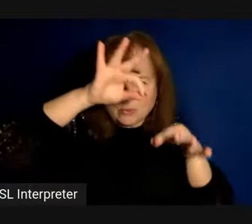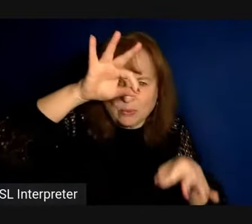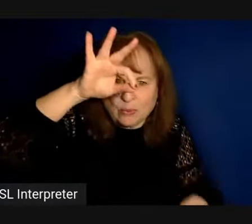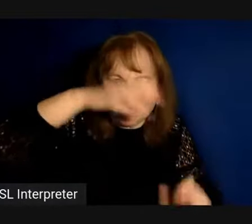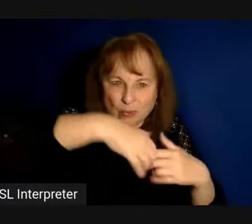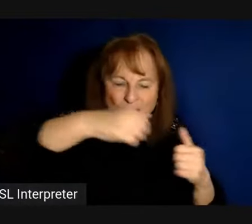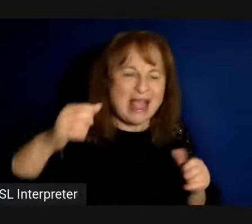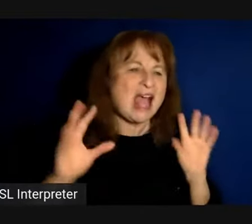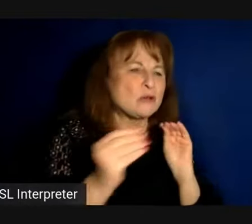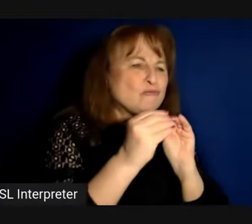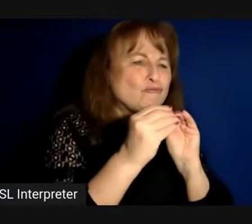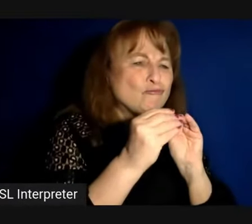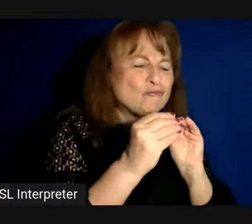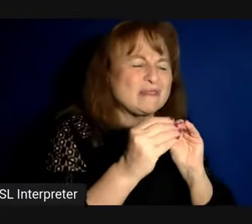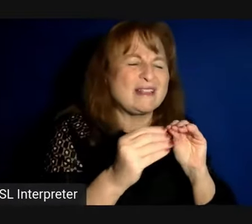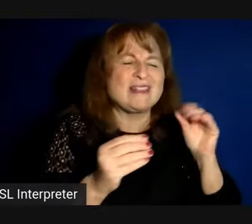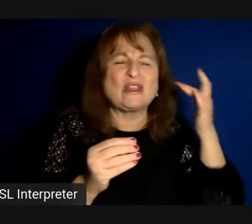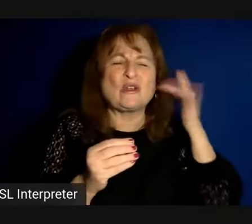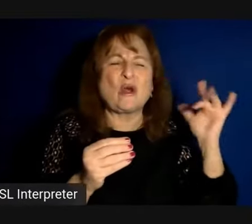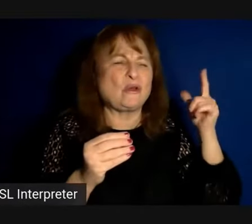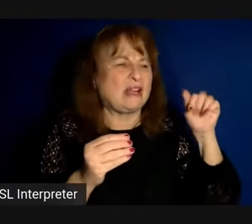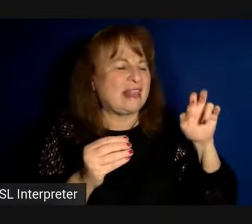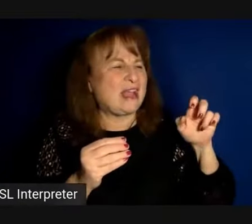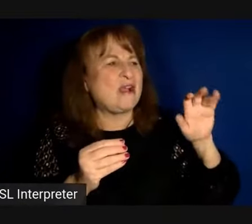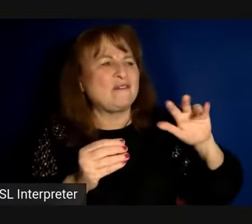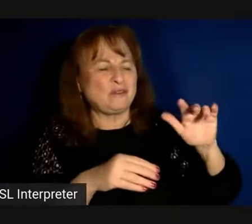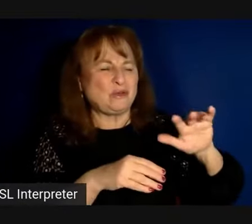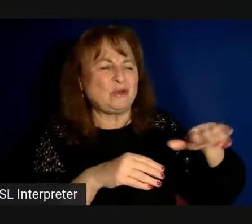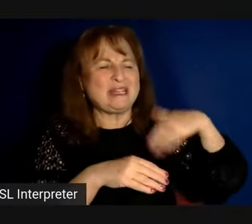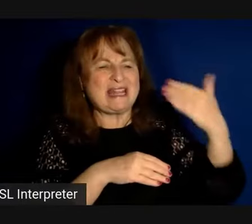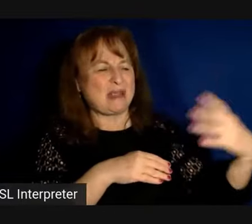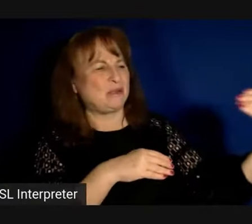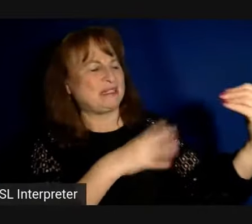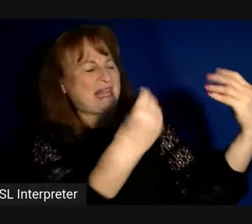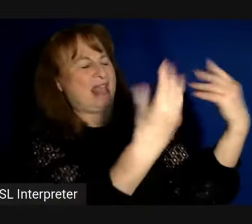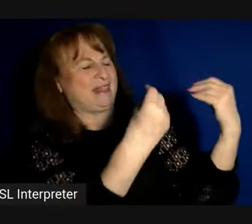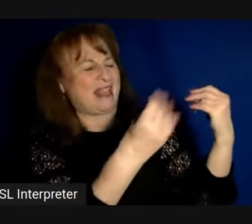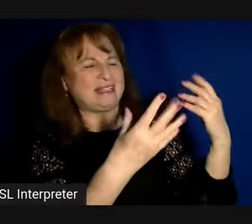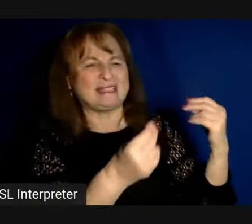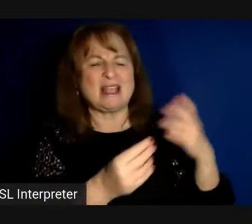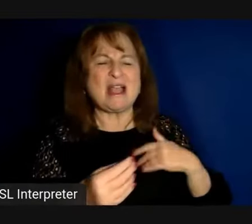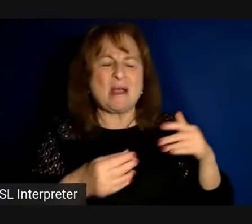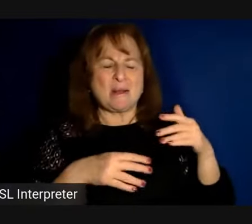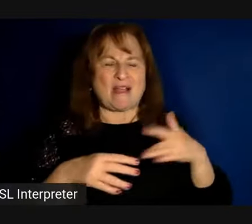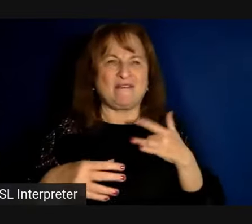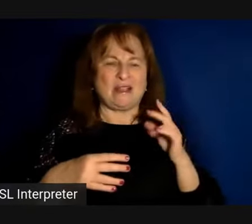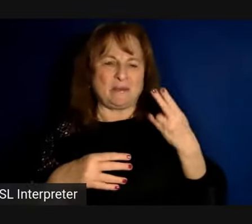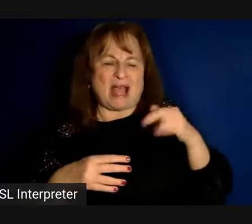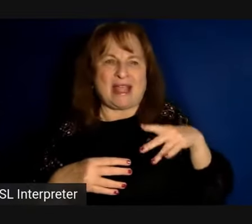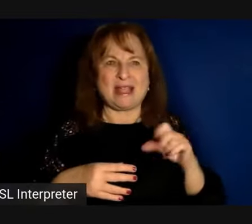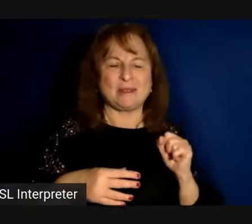catch your lip in the gold leaf glare of your neighbor's third shift headlights wet road rumble in my hips and yellow symbol